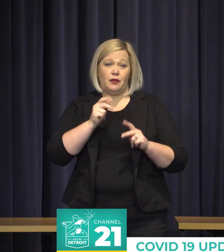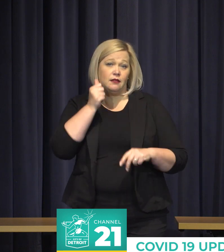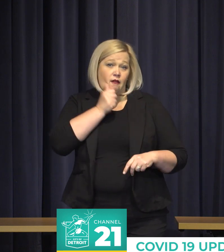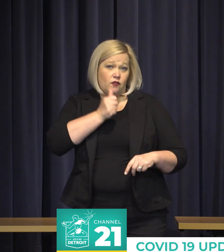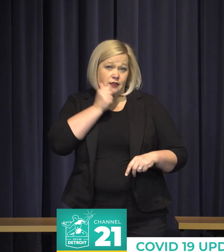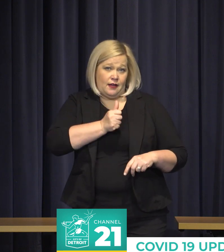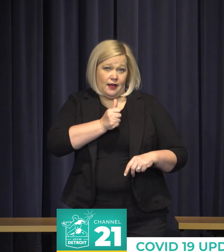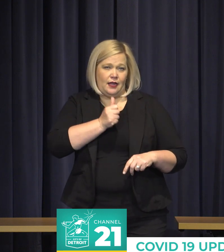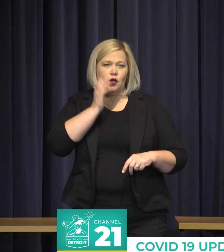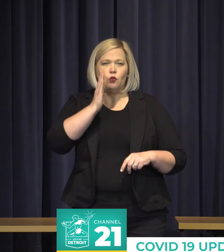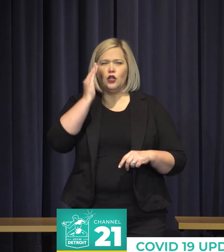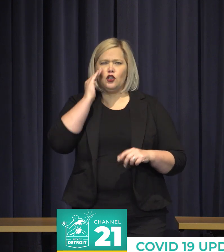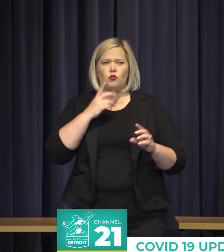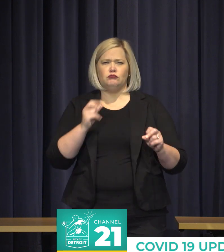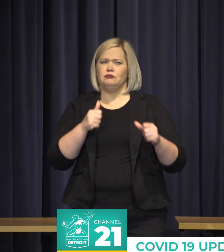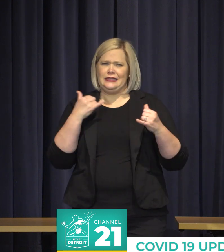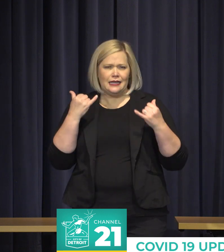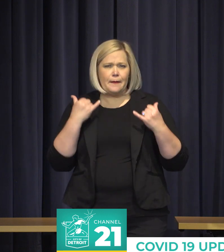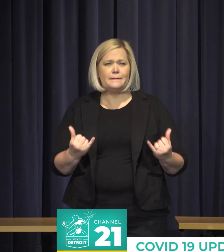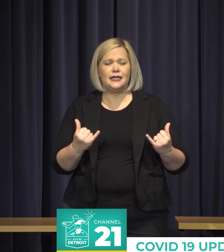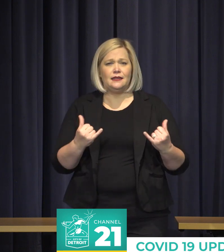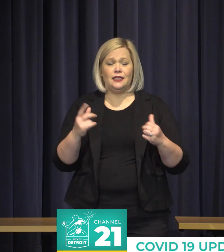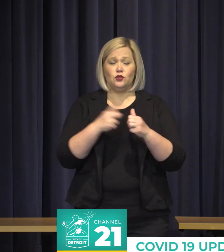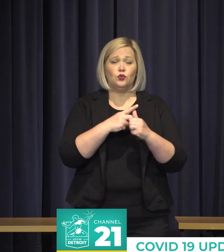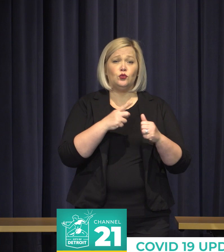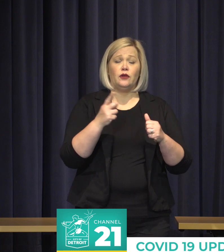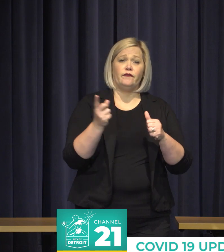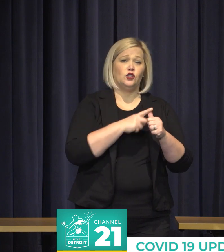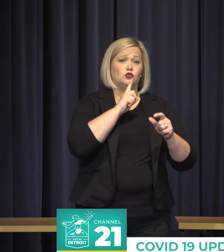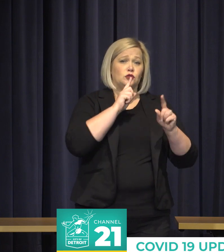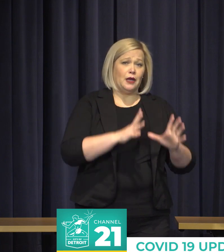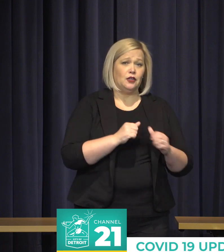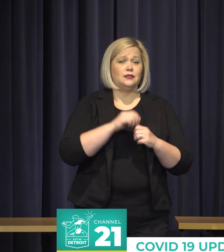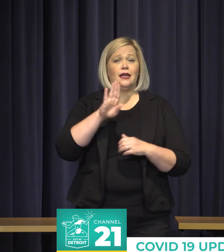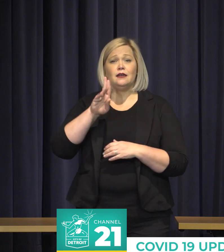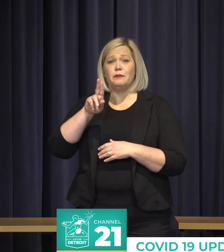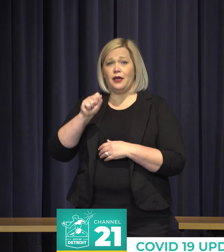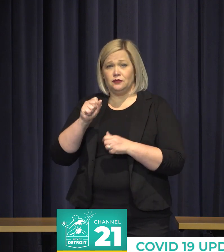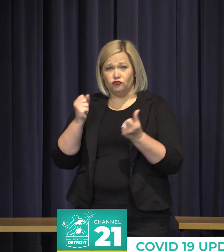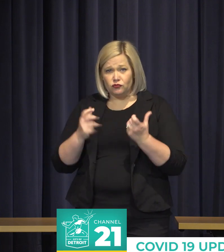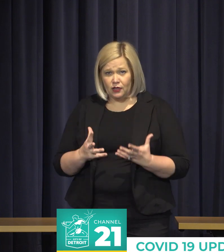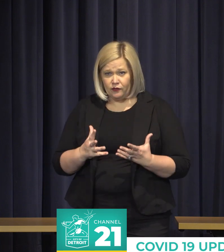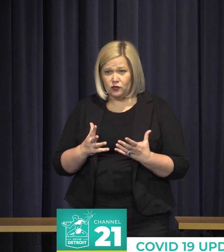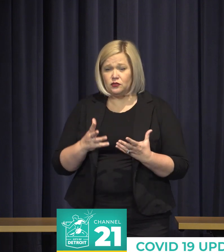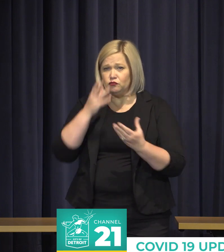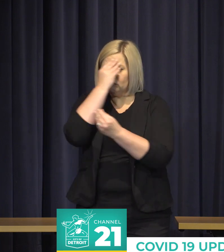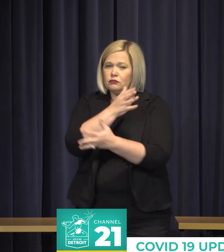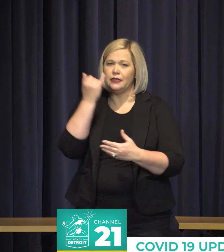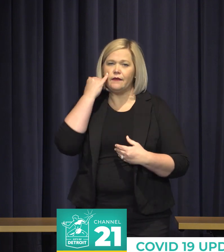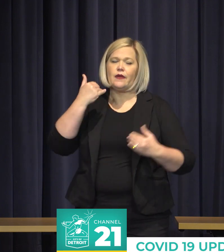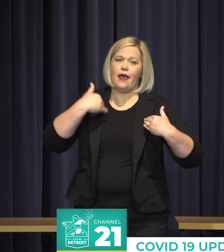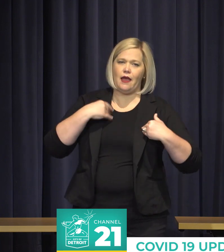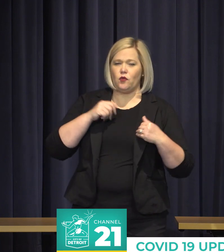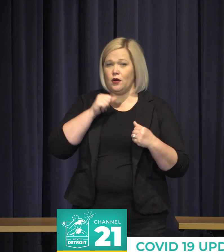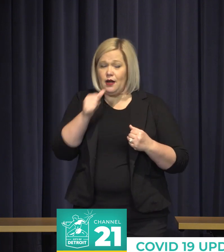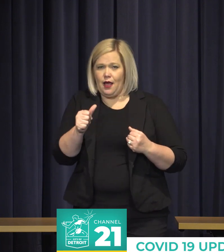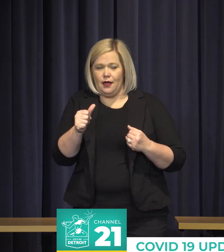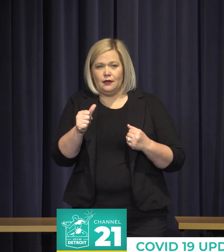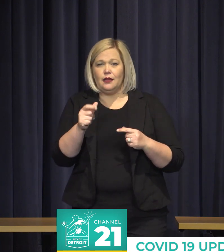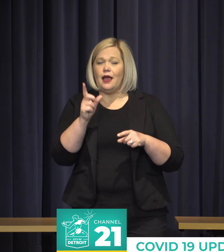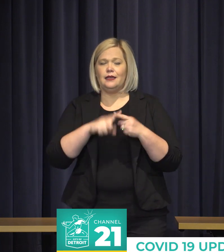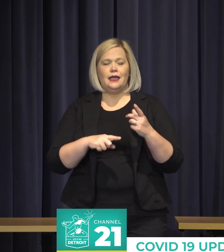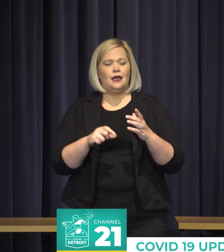results to our first responders and to our bus drivers, so they know. And I can't say enough good.